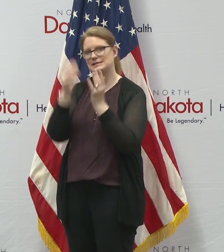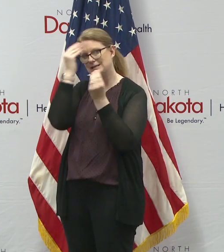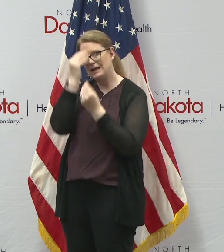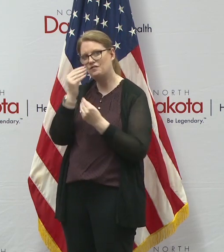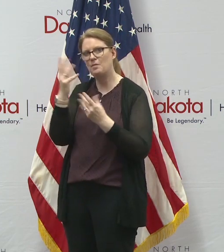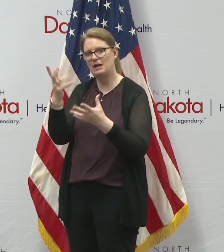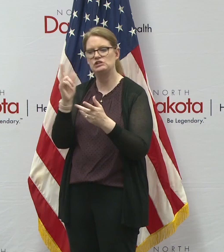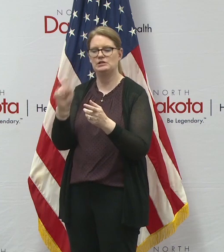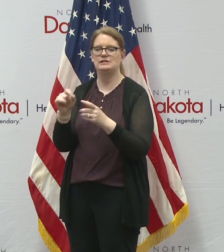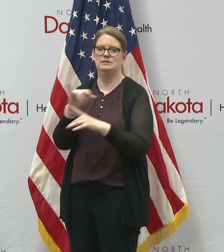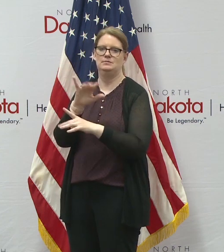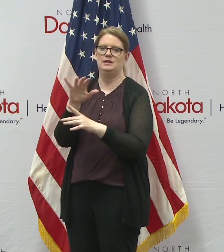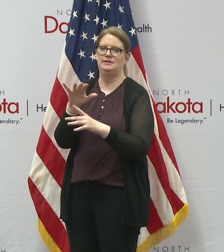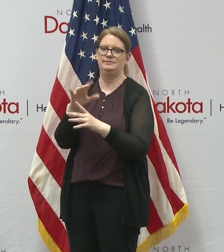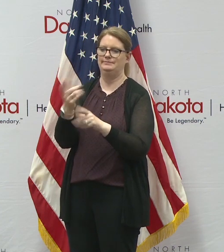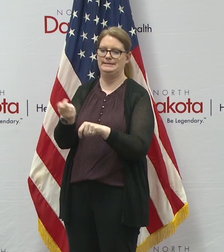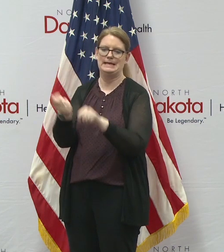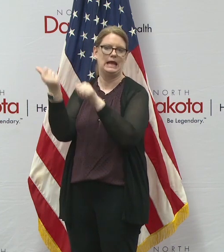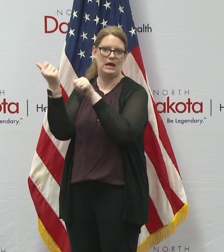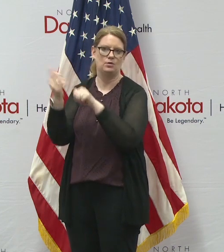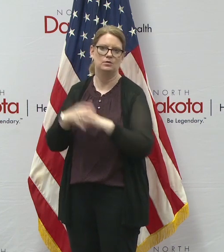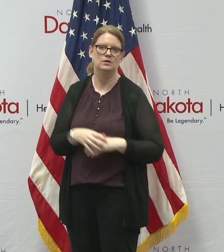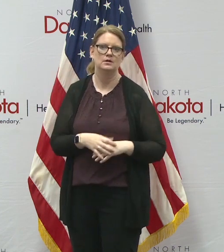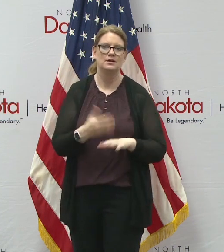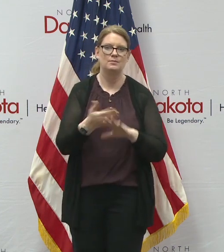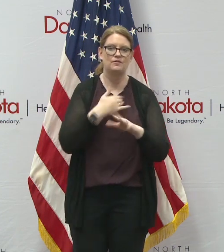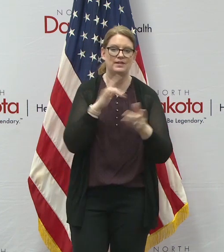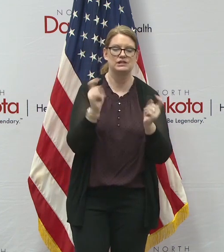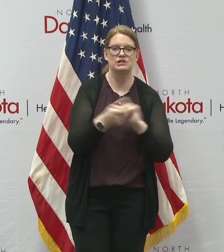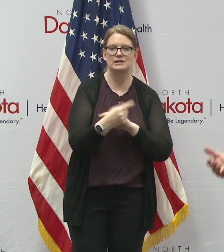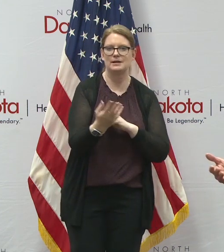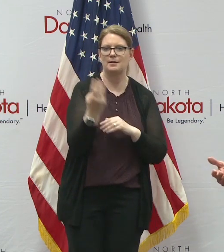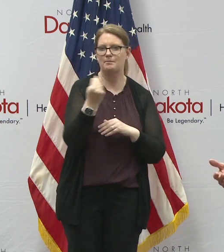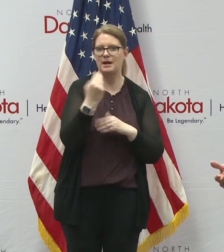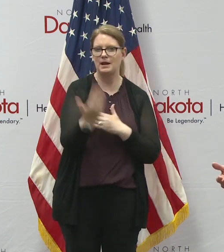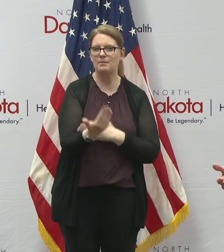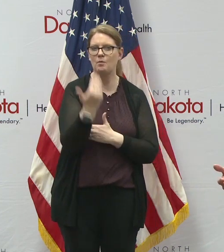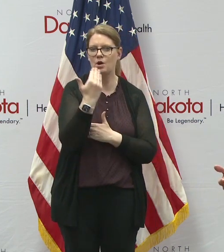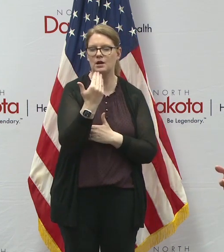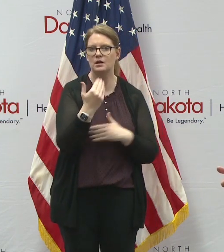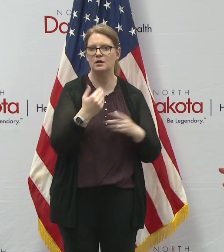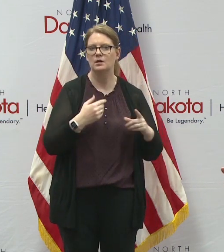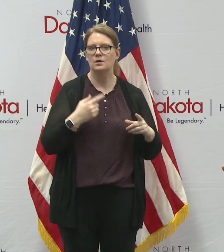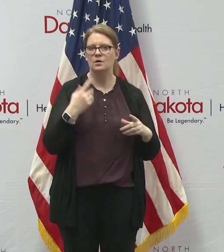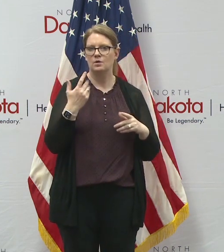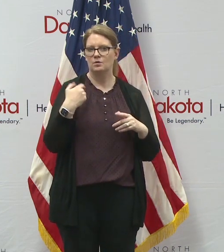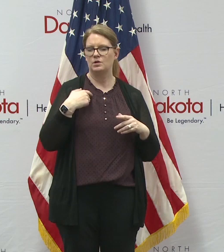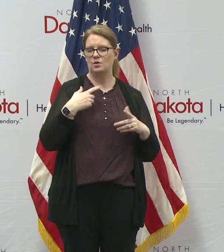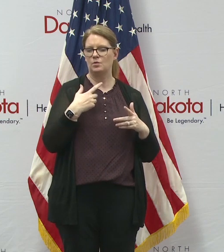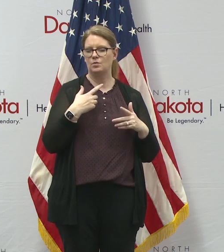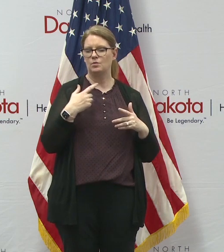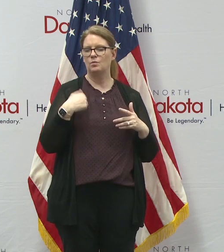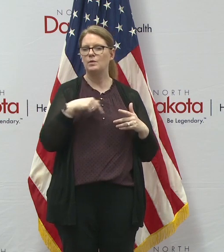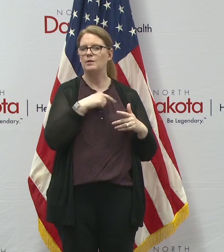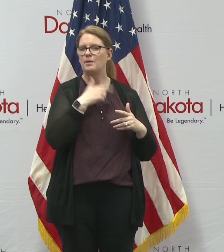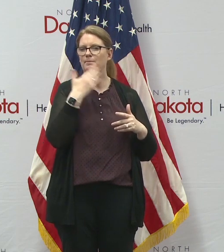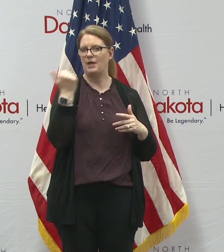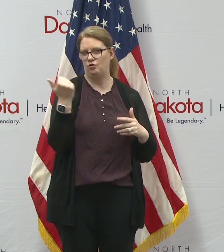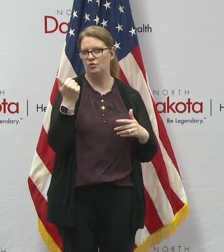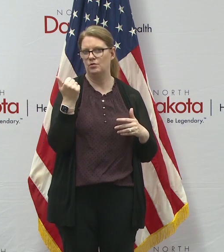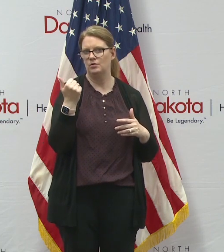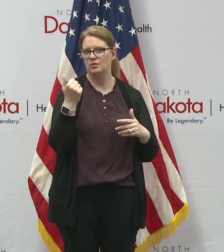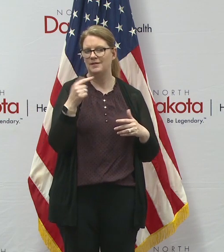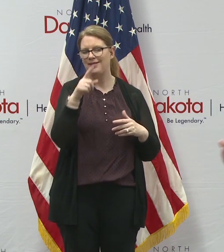guess before they changed it on Monday morning, we were actually tracking ahead of their prior projections because they had projected that we would have